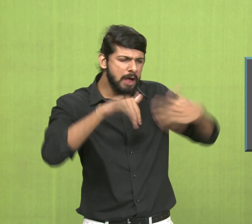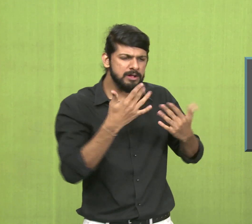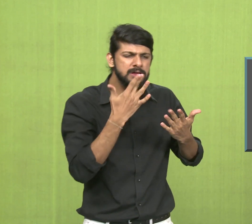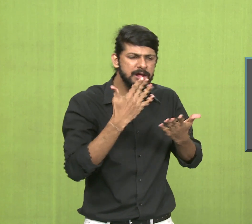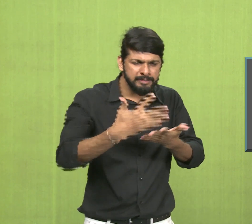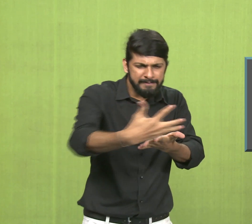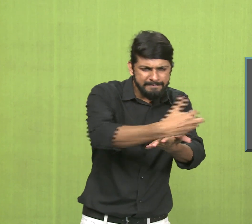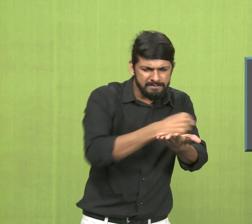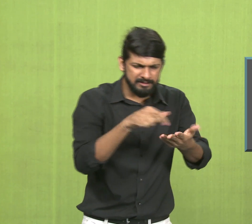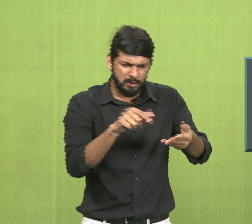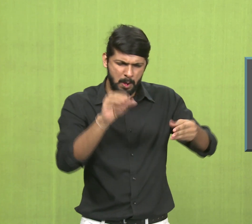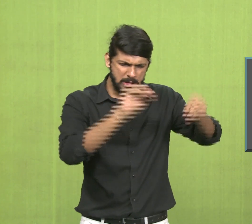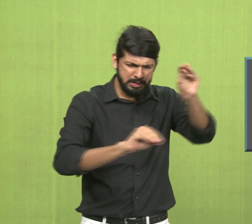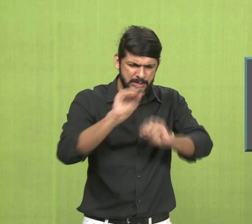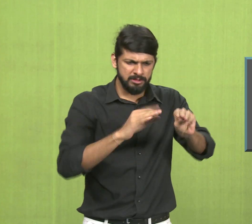artworks over a long time.